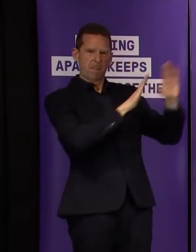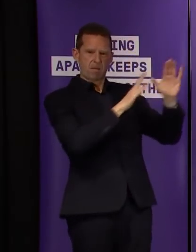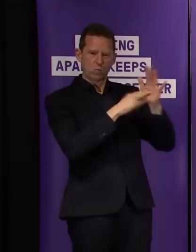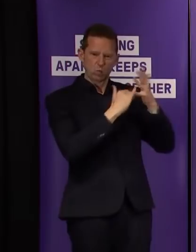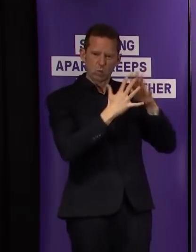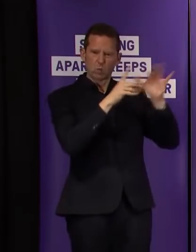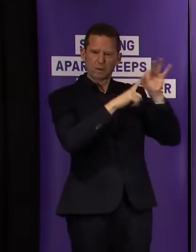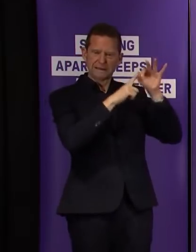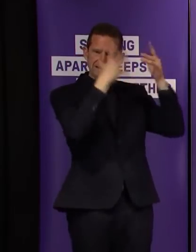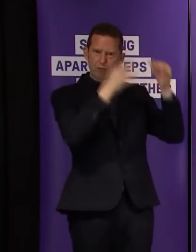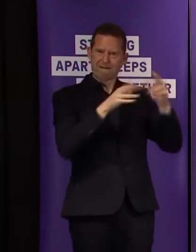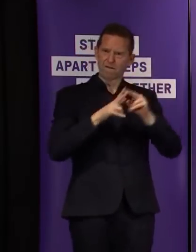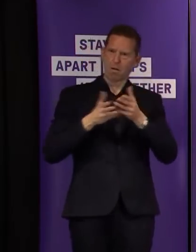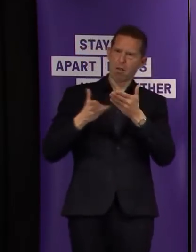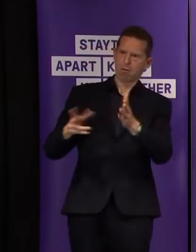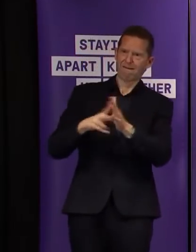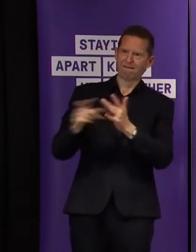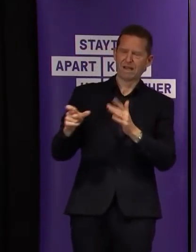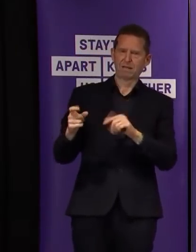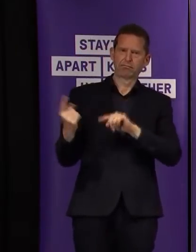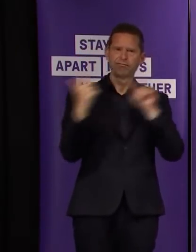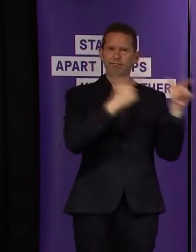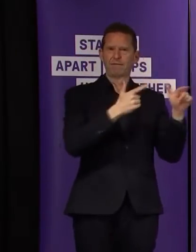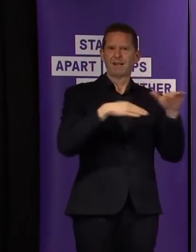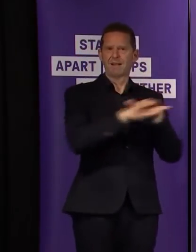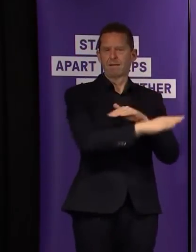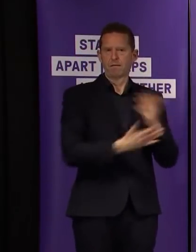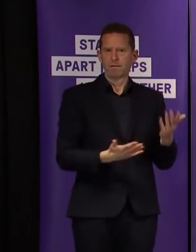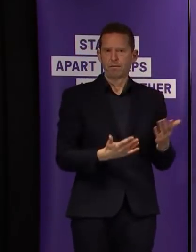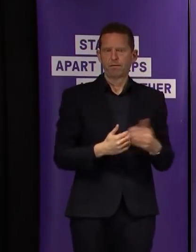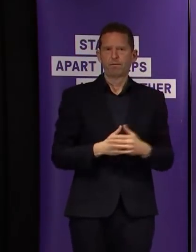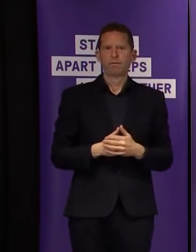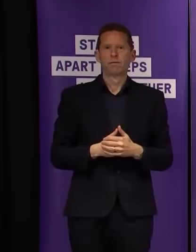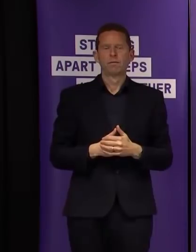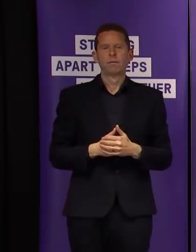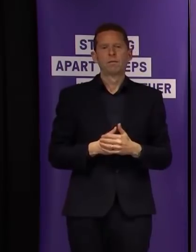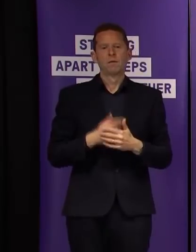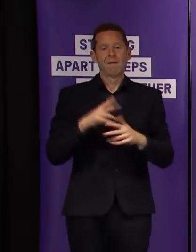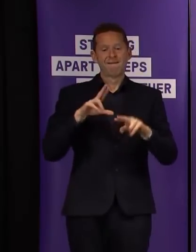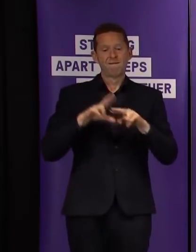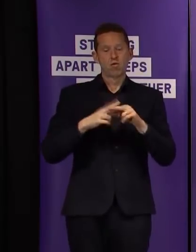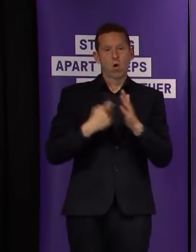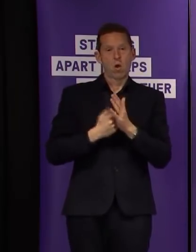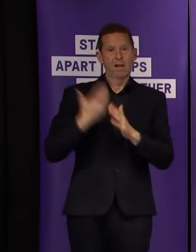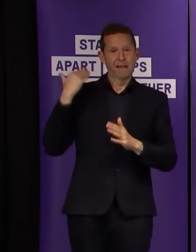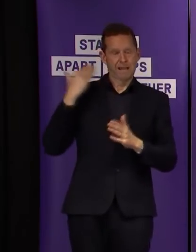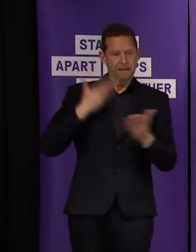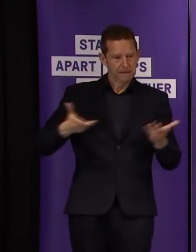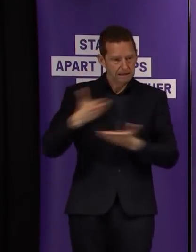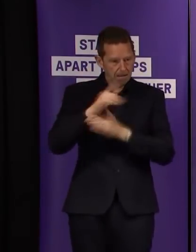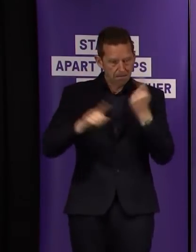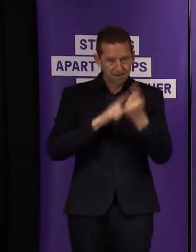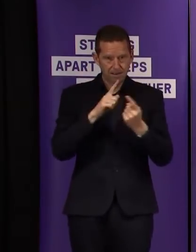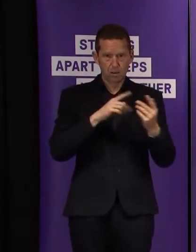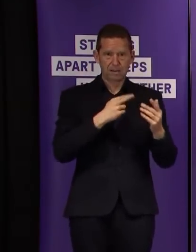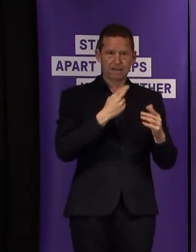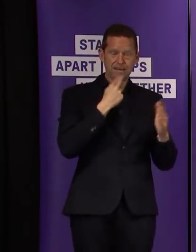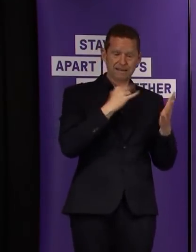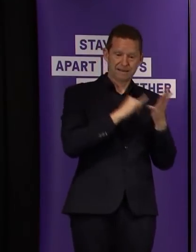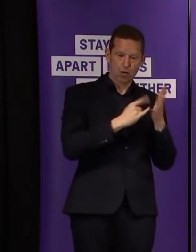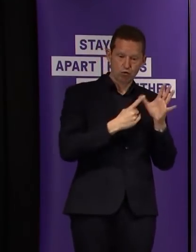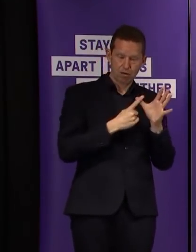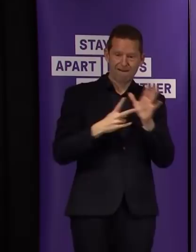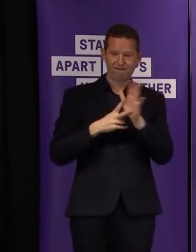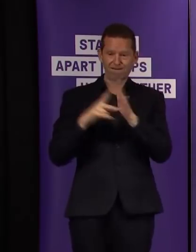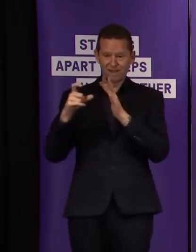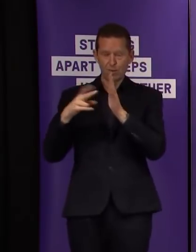continue to have very detailed discussions, and the result out of National Cabinet on Friday for South Australia, Victoria, New South Wales